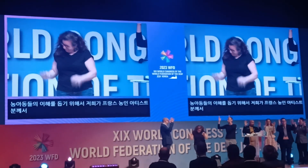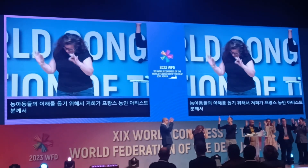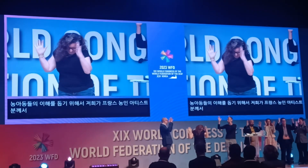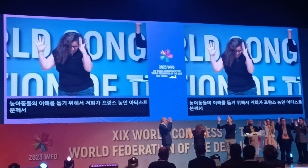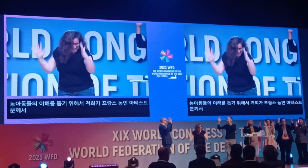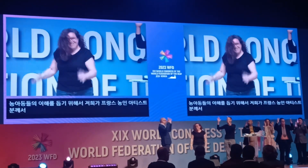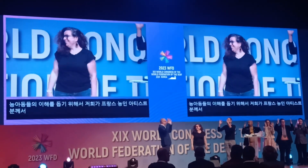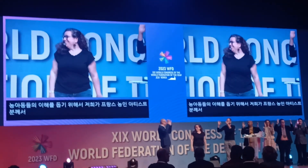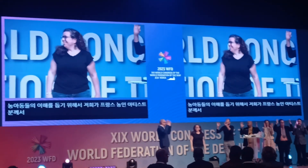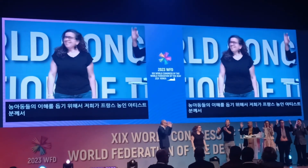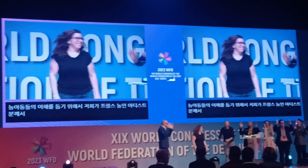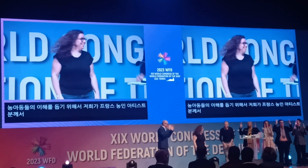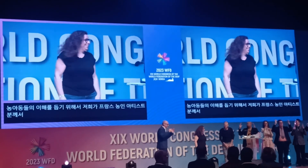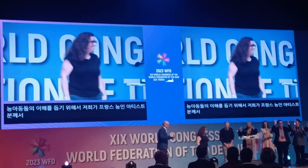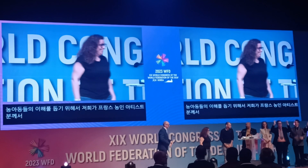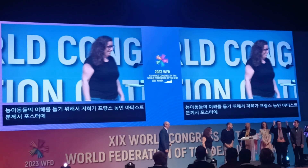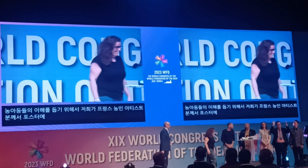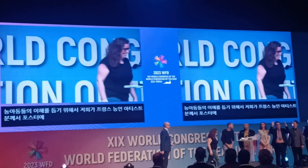you. Thank you to you both.